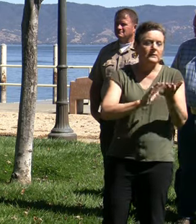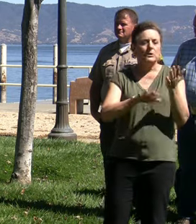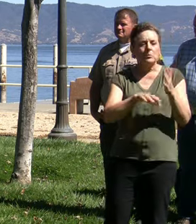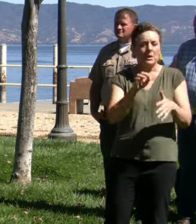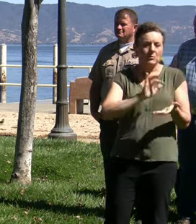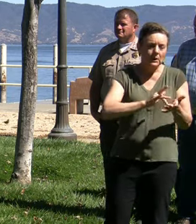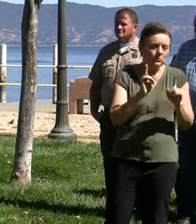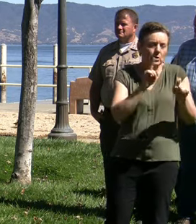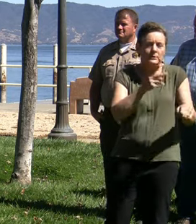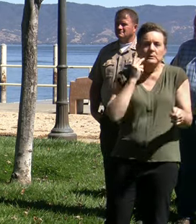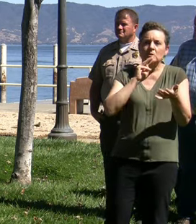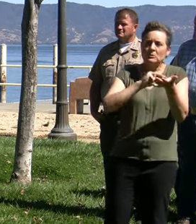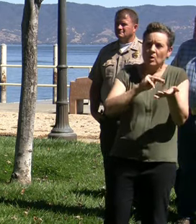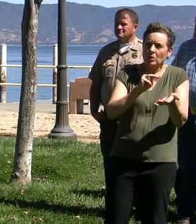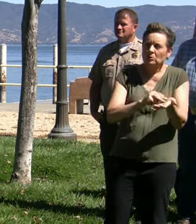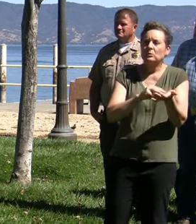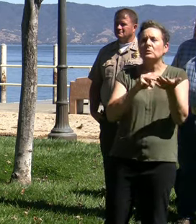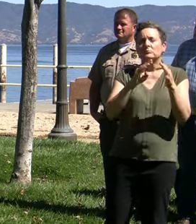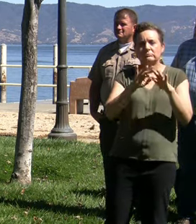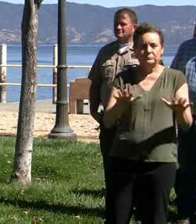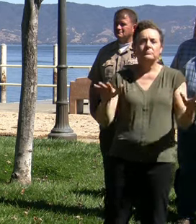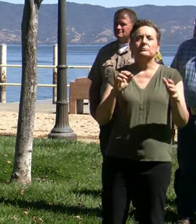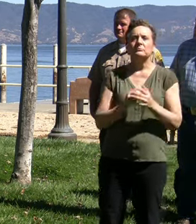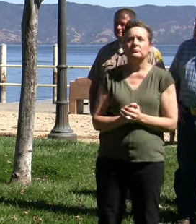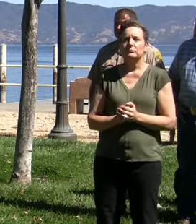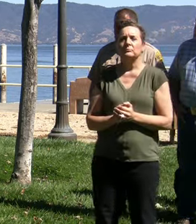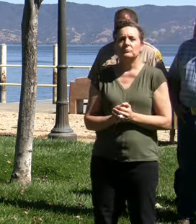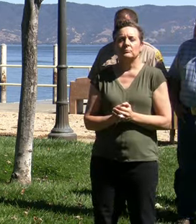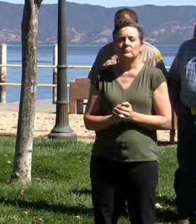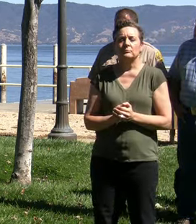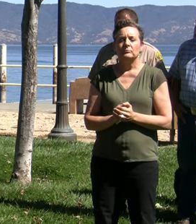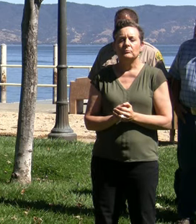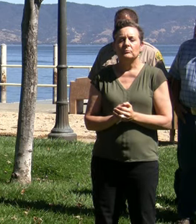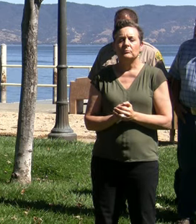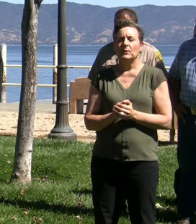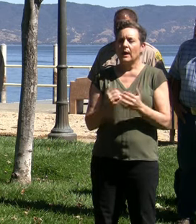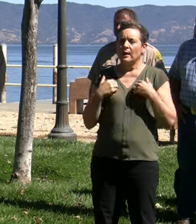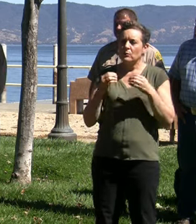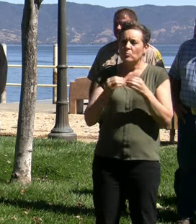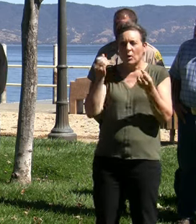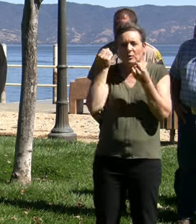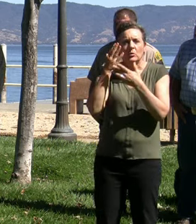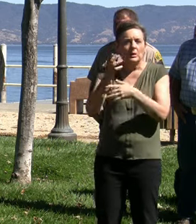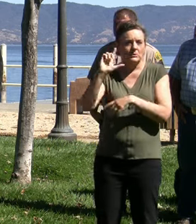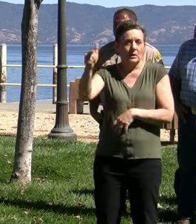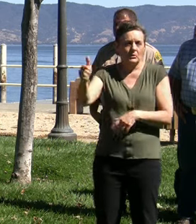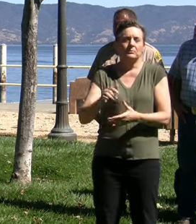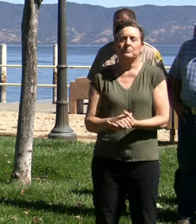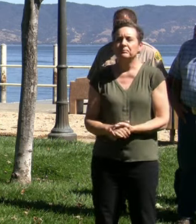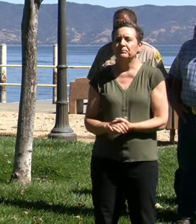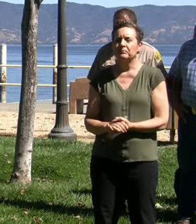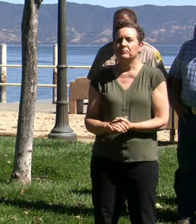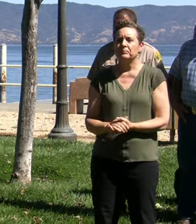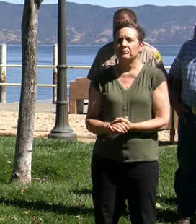clinic services away from the Middletown area. So there are more details to follow in terms of their actual